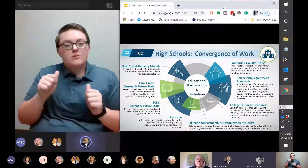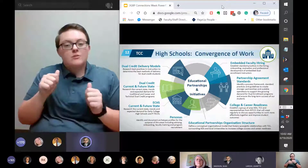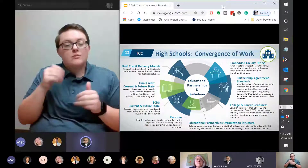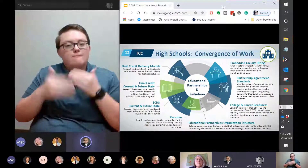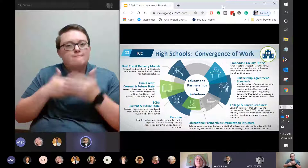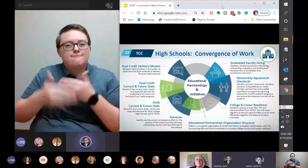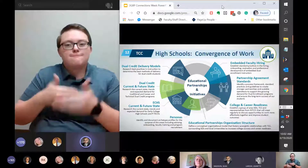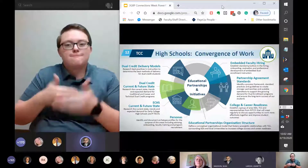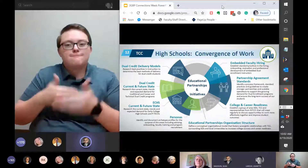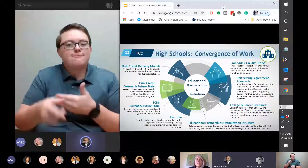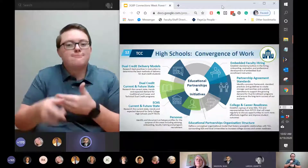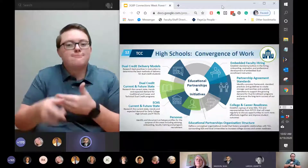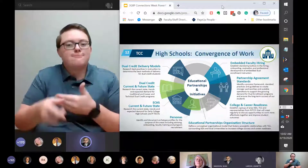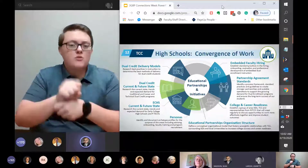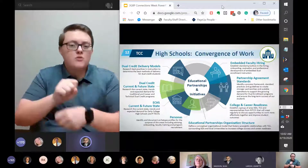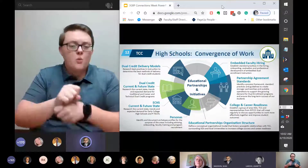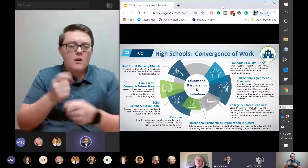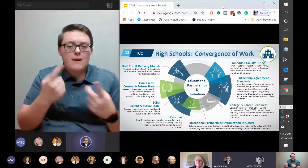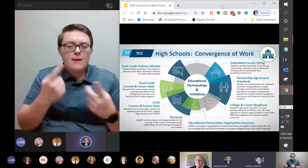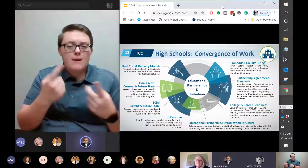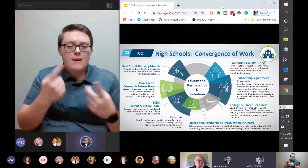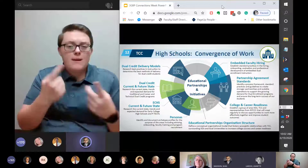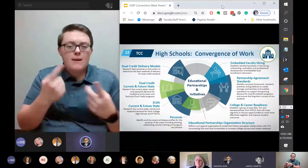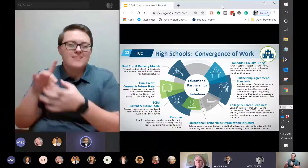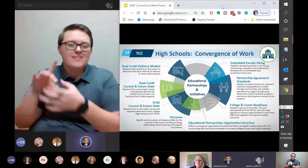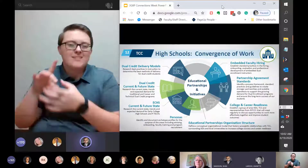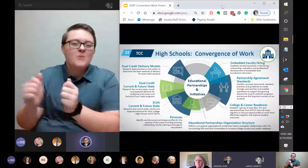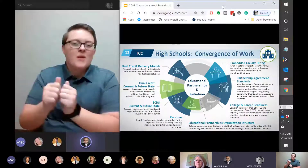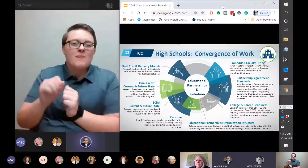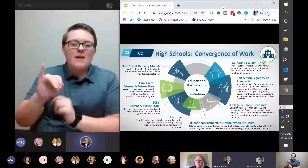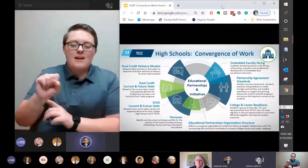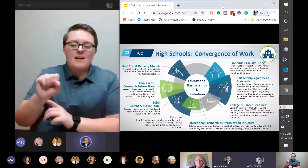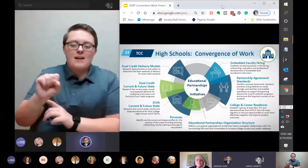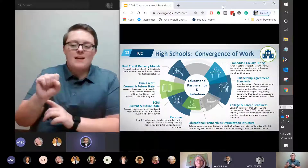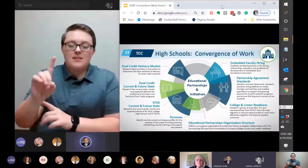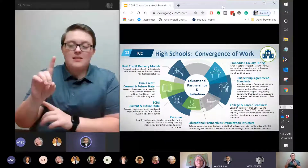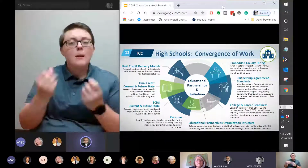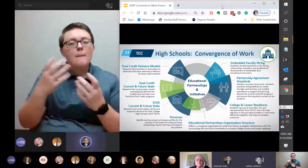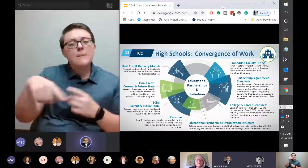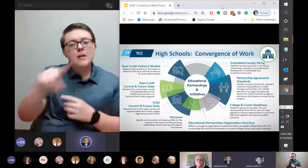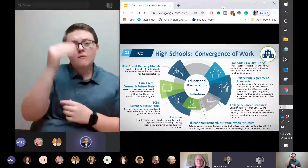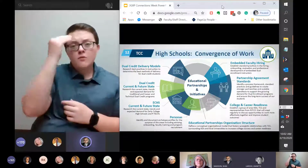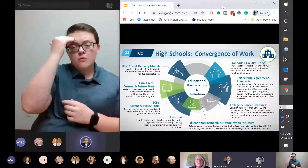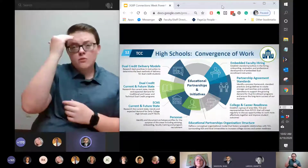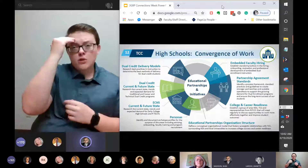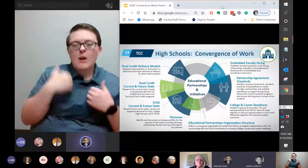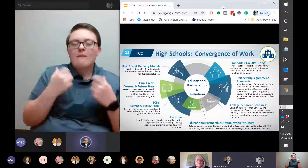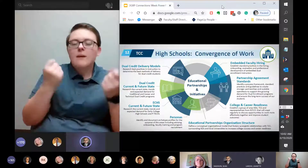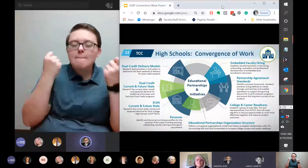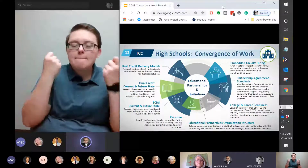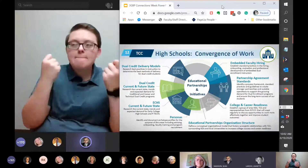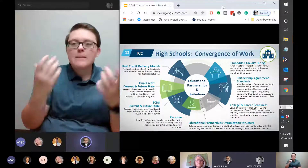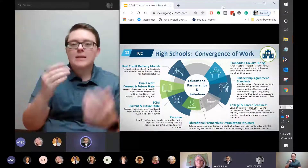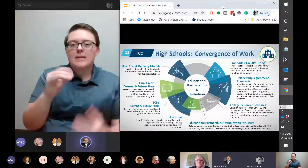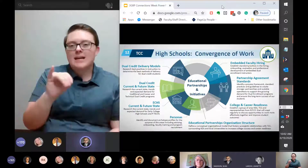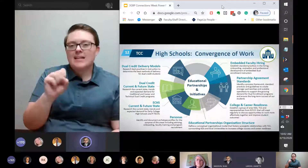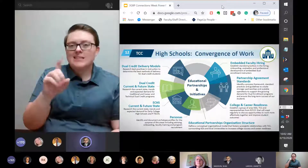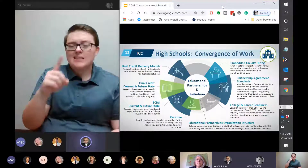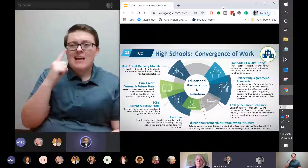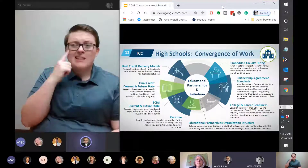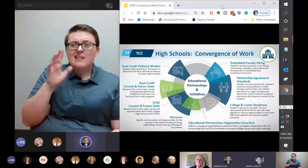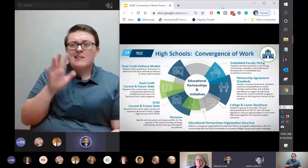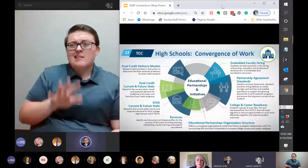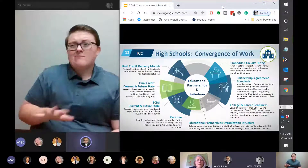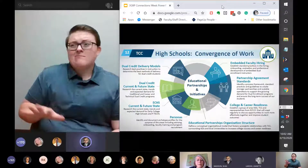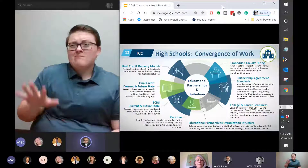engagement with our ISDs. As many of you all know, we have a number of ISDs. I believe the number is somewhere